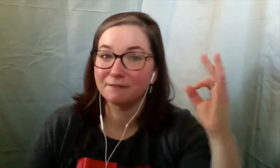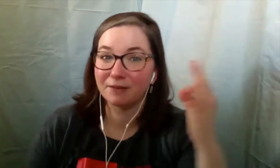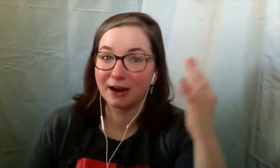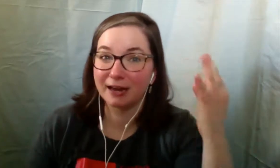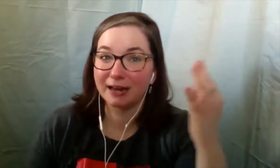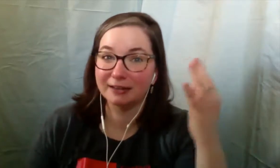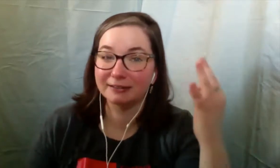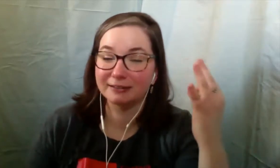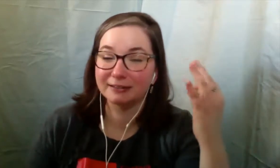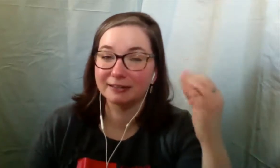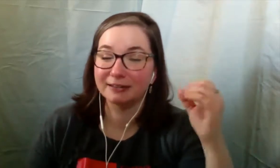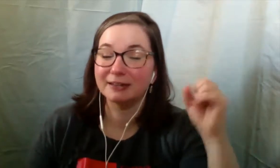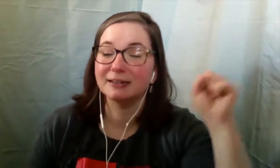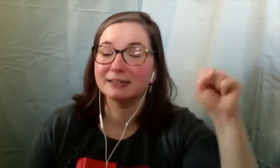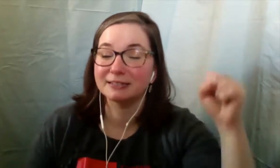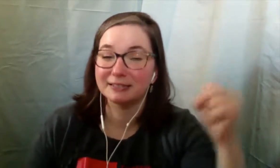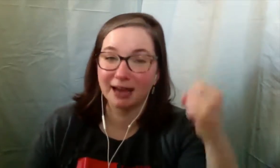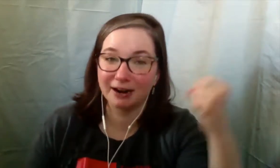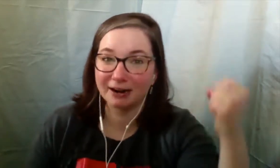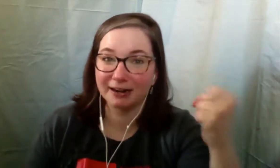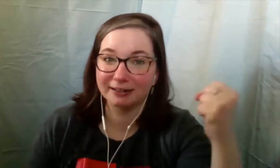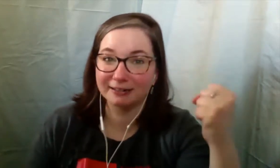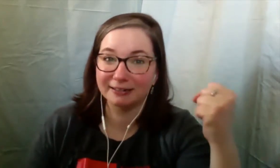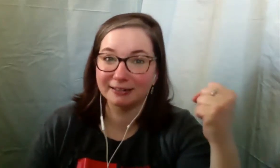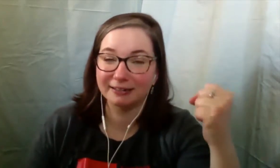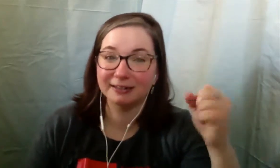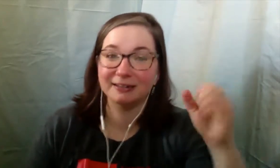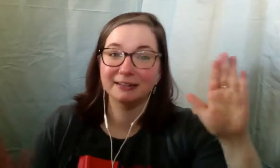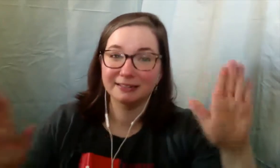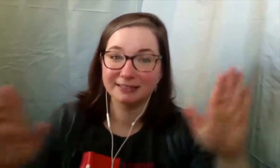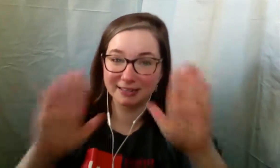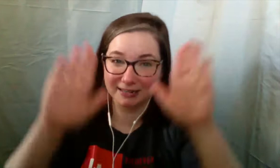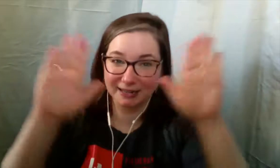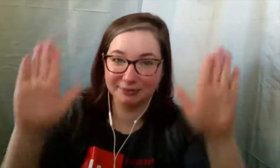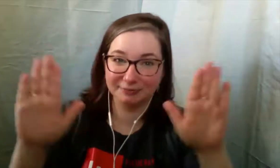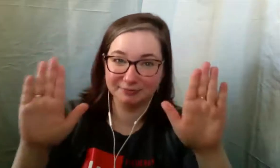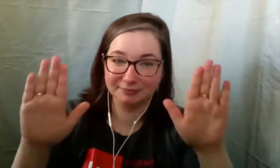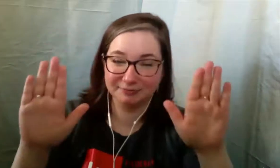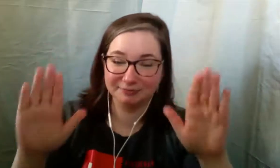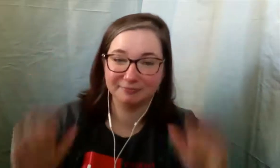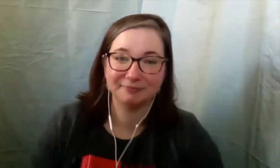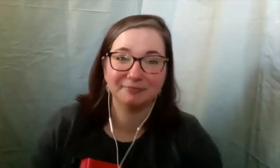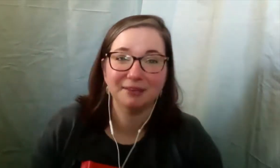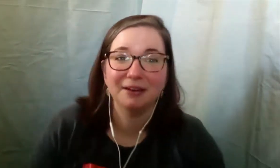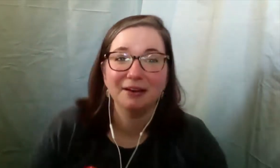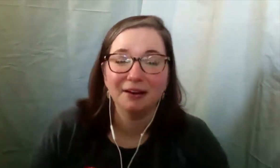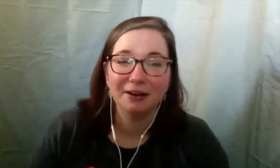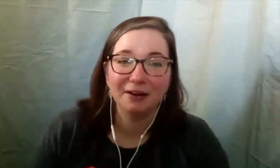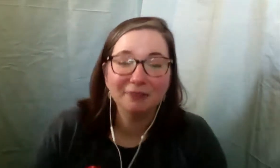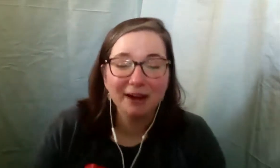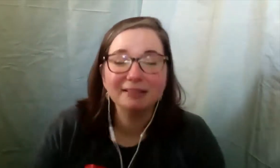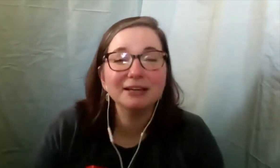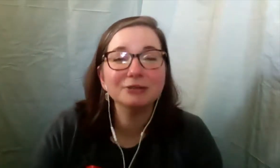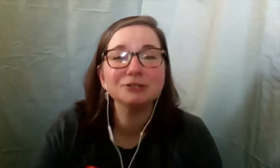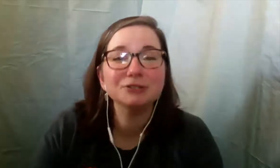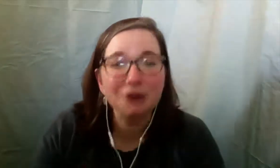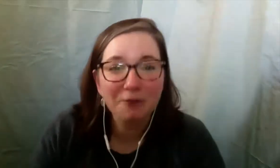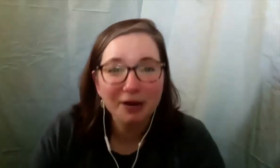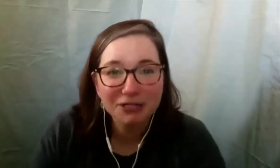Friday, Saturday, Sunday. All right. Thank you so much, friends,